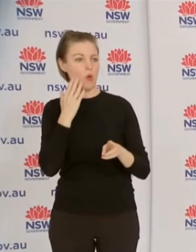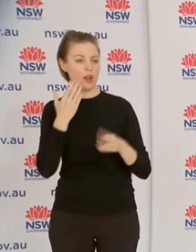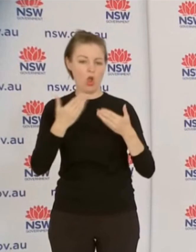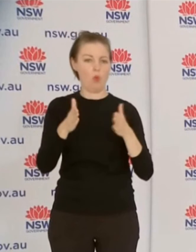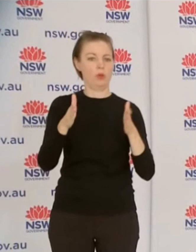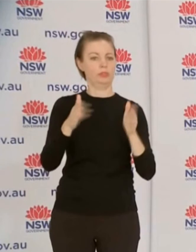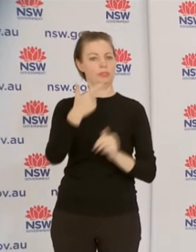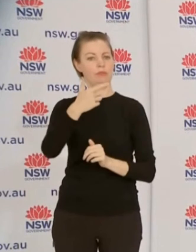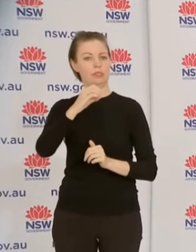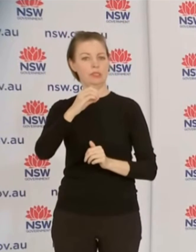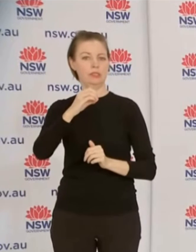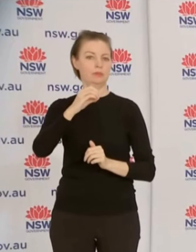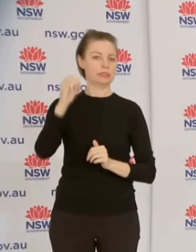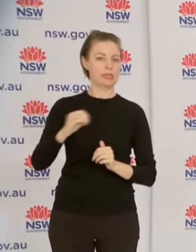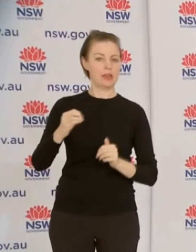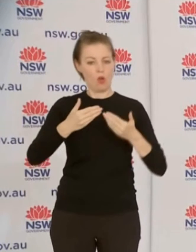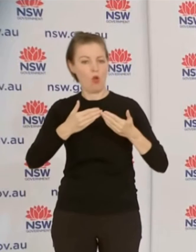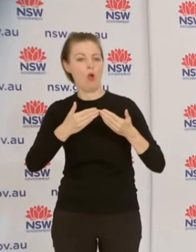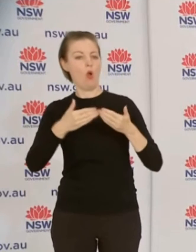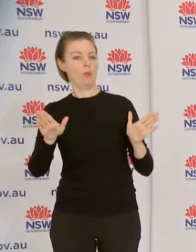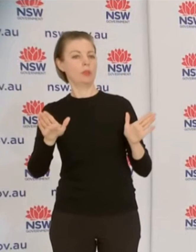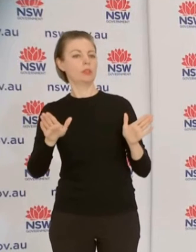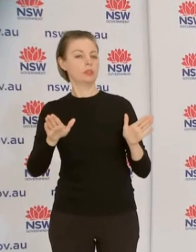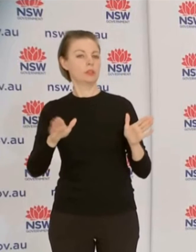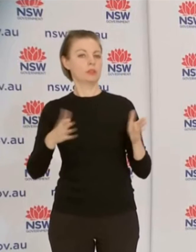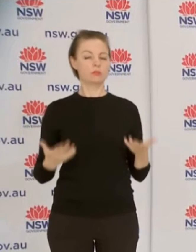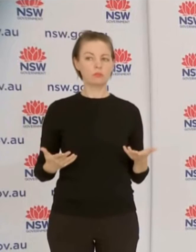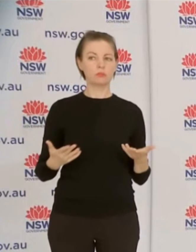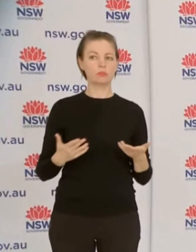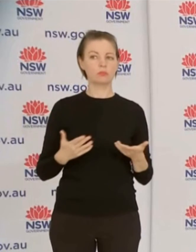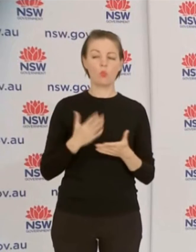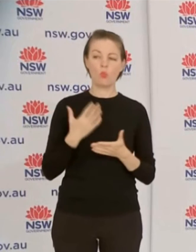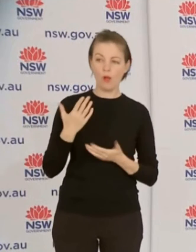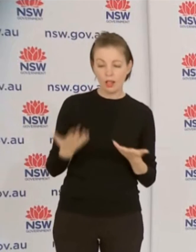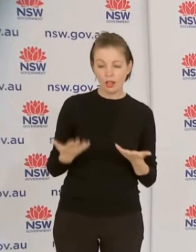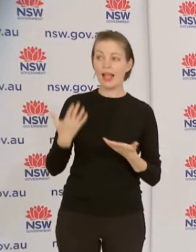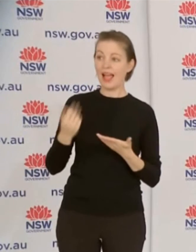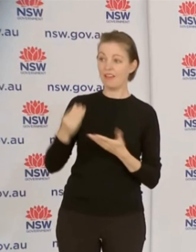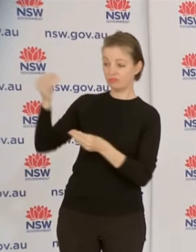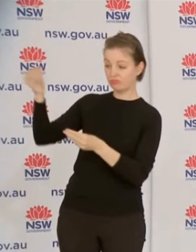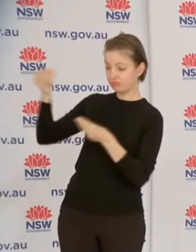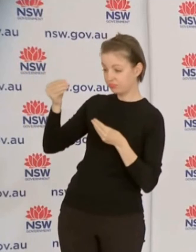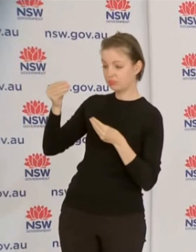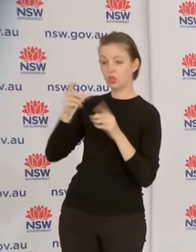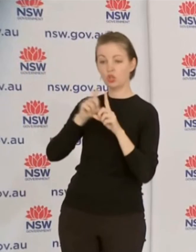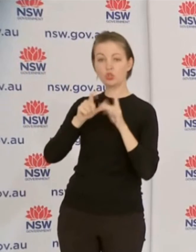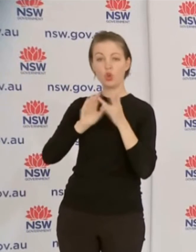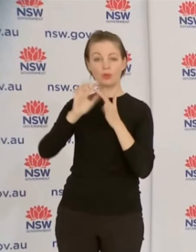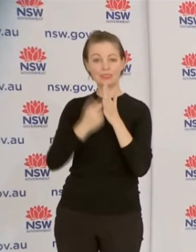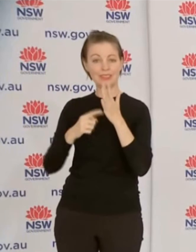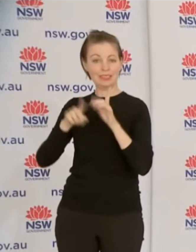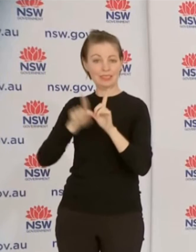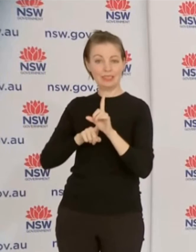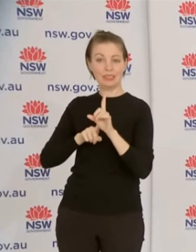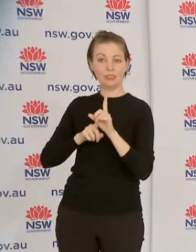Doherty report is a public document, so everybody can read that document. But those numbers are across the nation. So if you look at